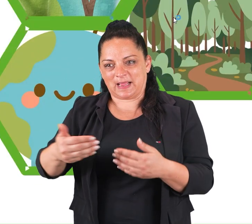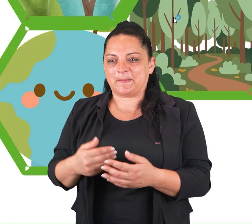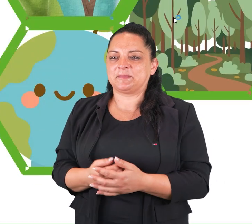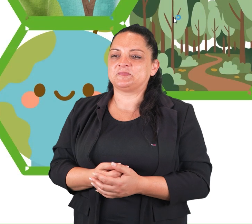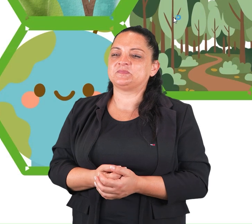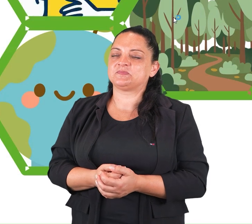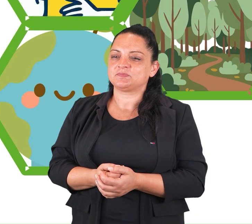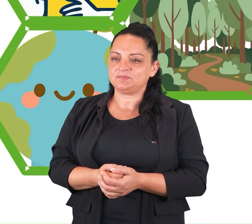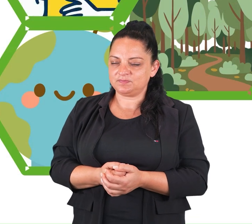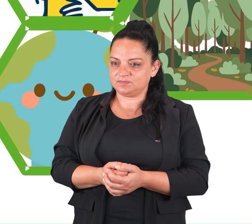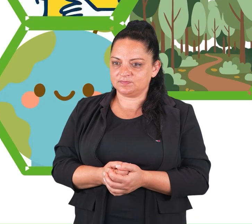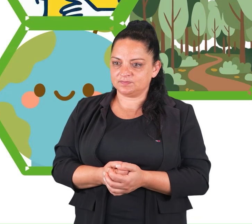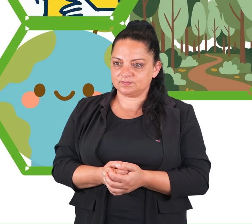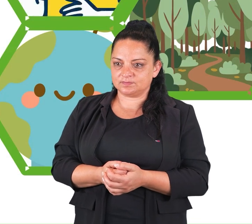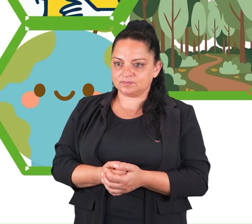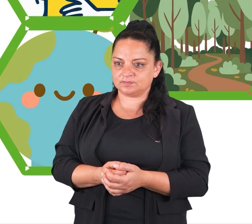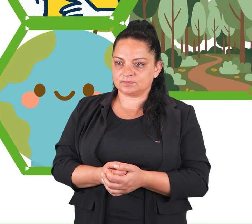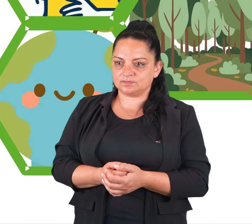every day.